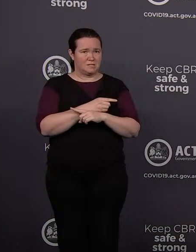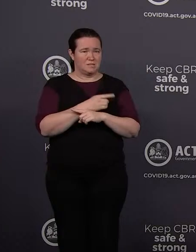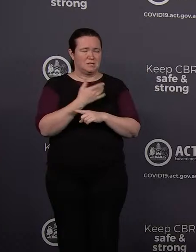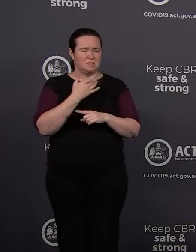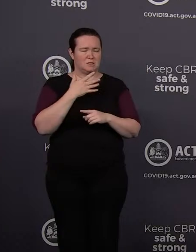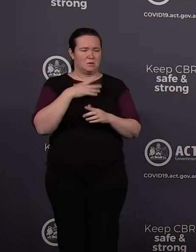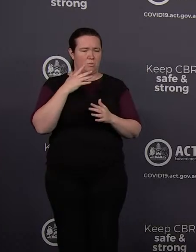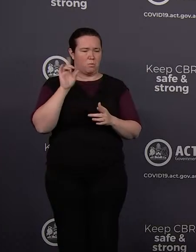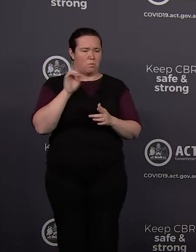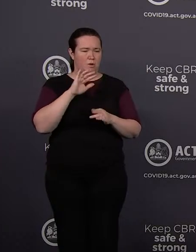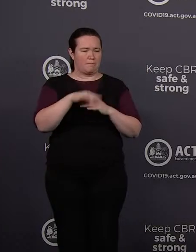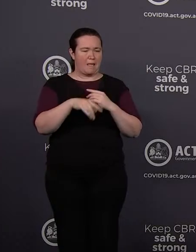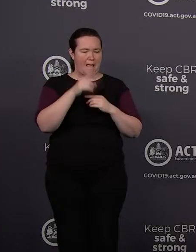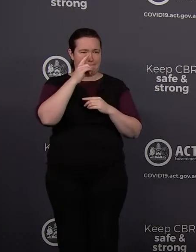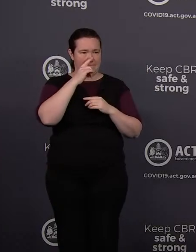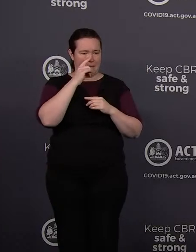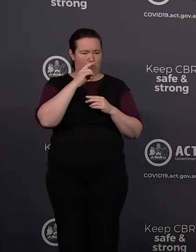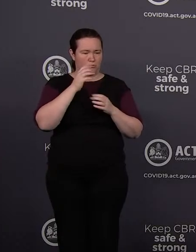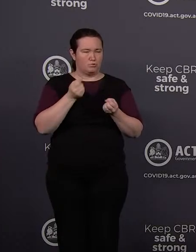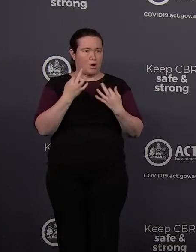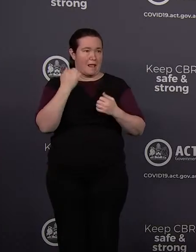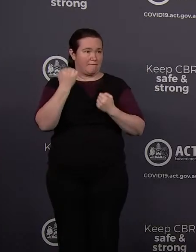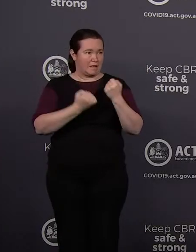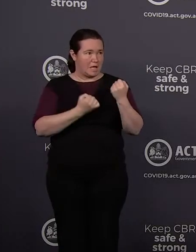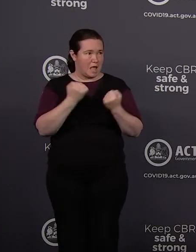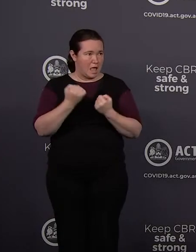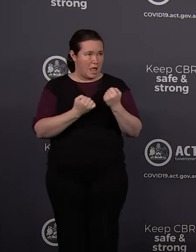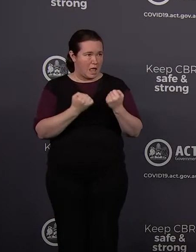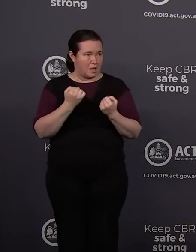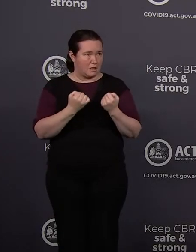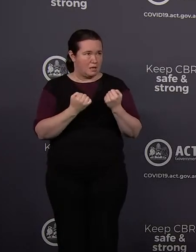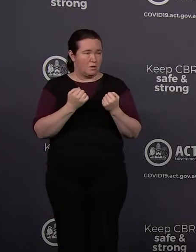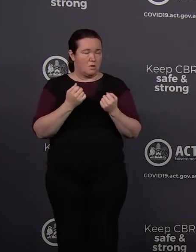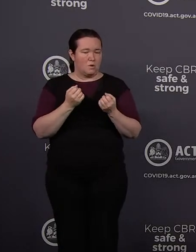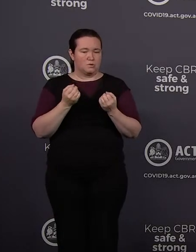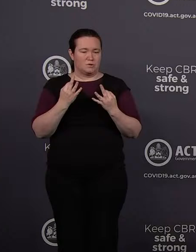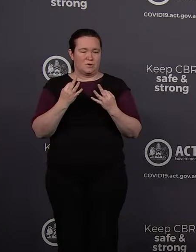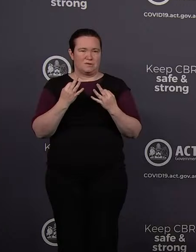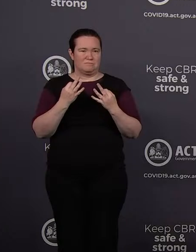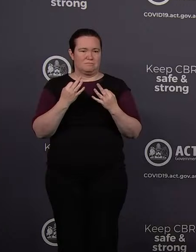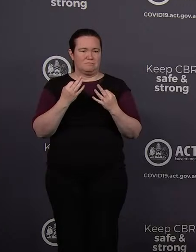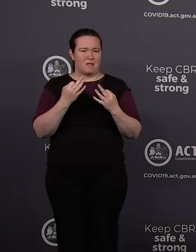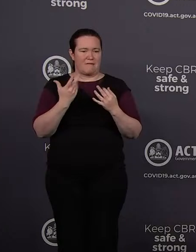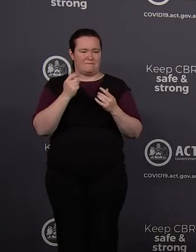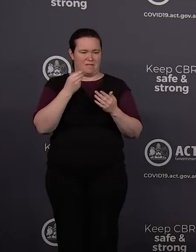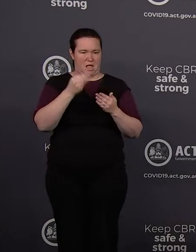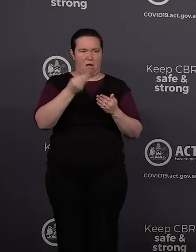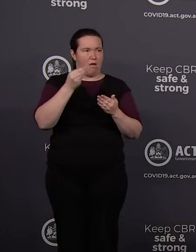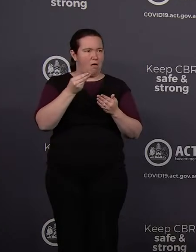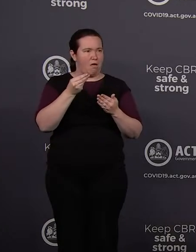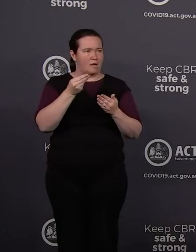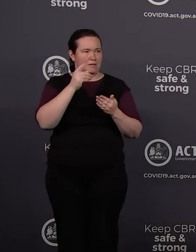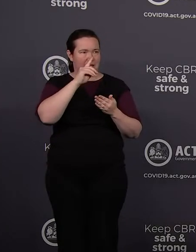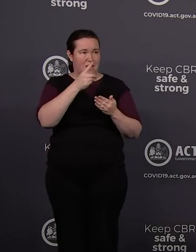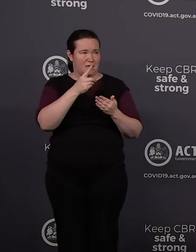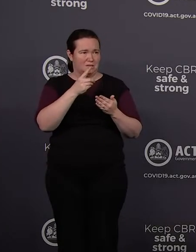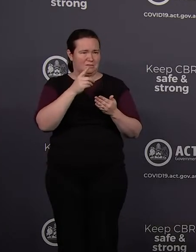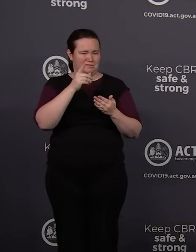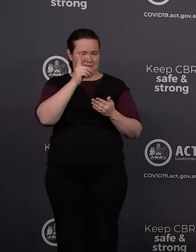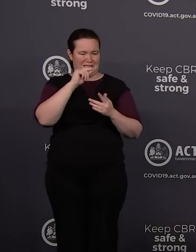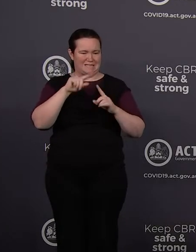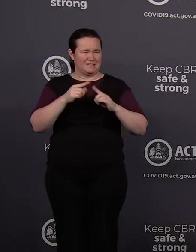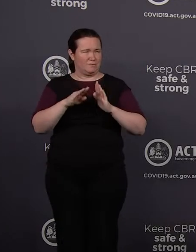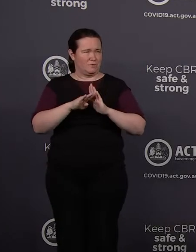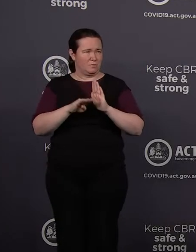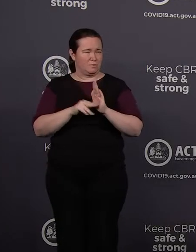example, those without a vehicle to do click and collect or the extra cash for delivery? Well, look, I think depending on the size of